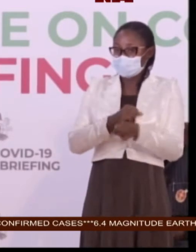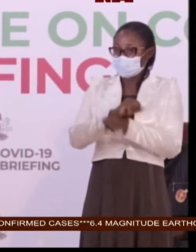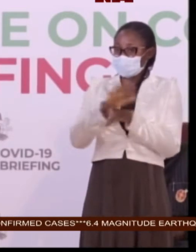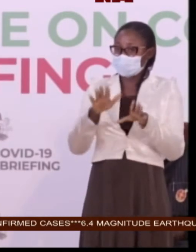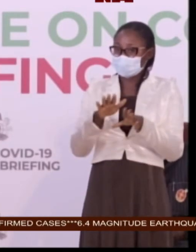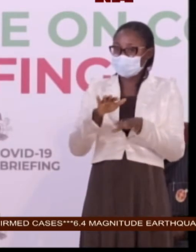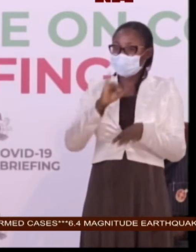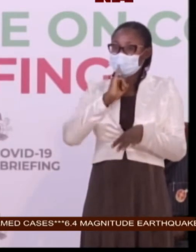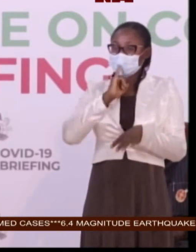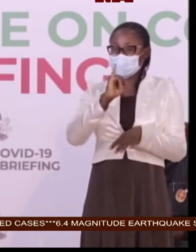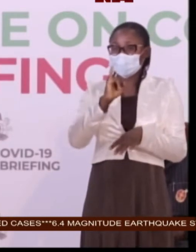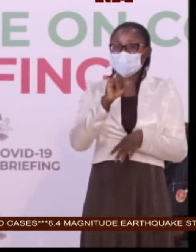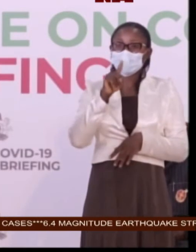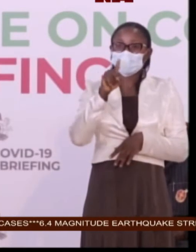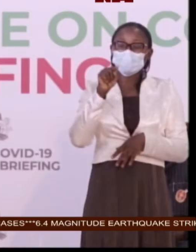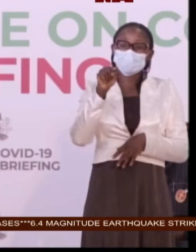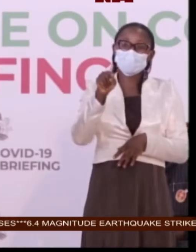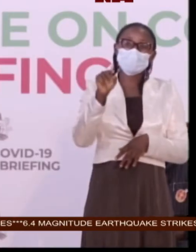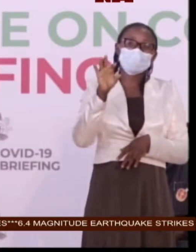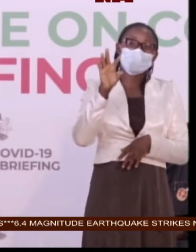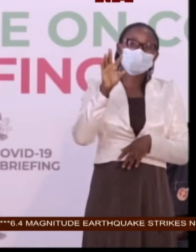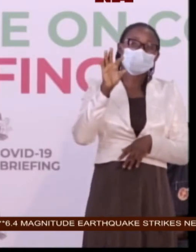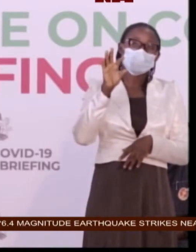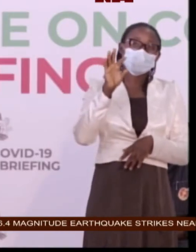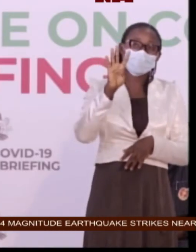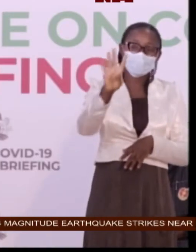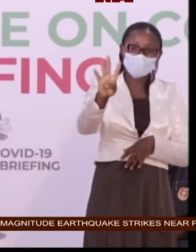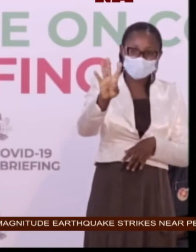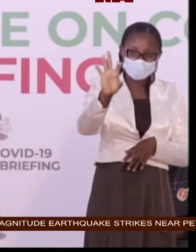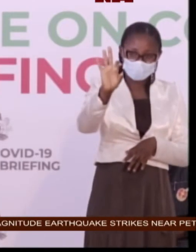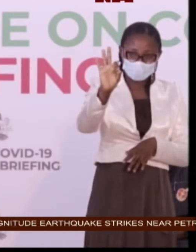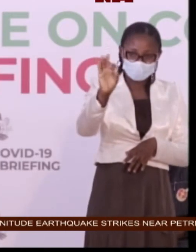is 1.49%.